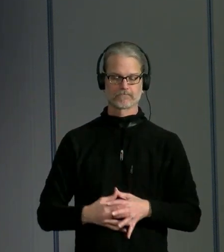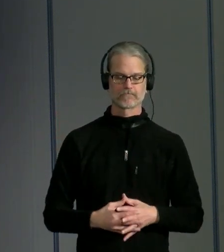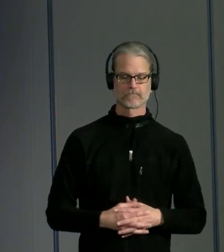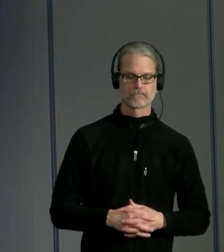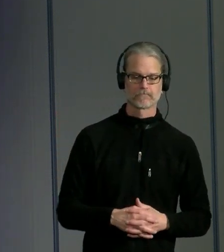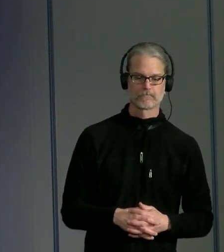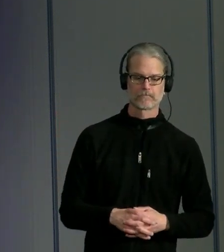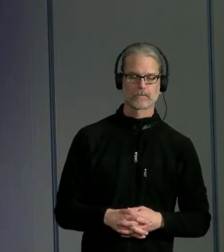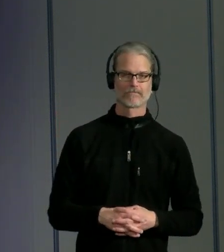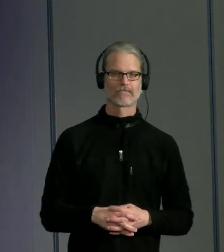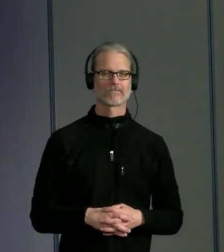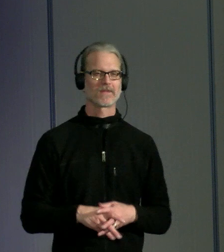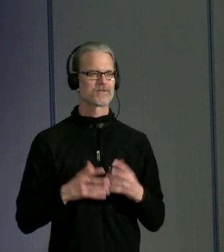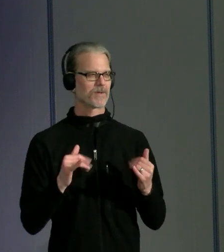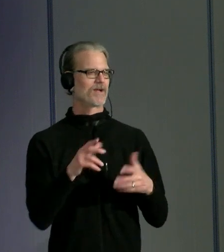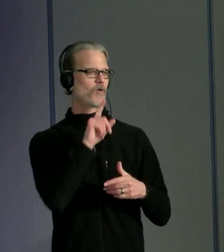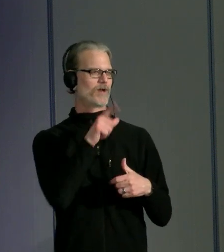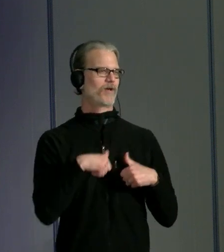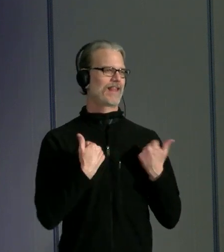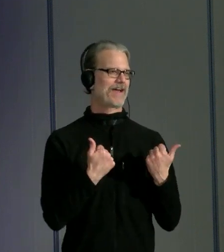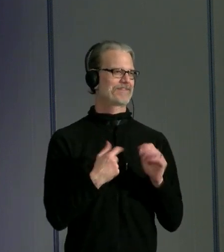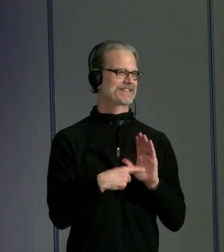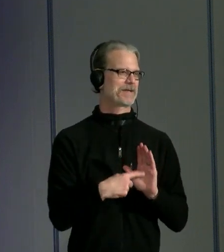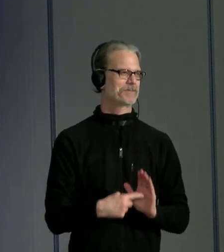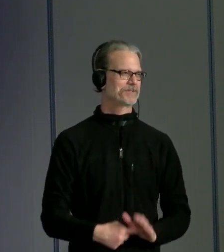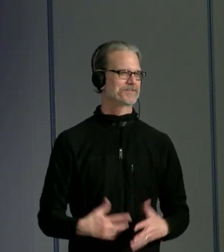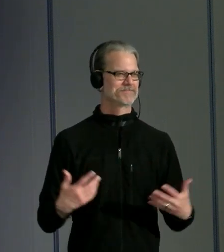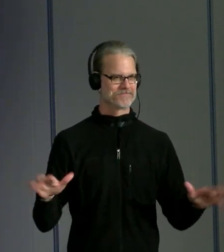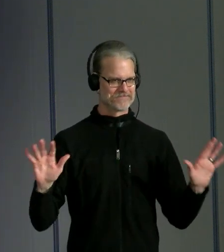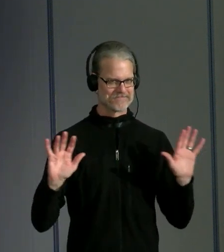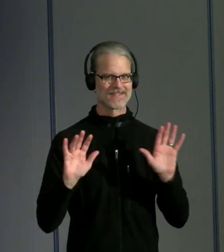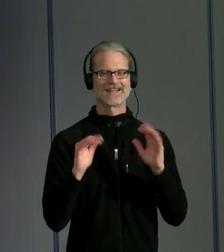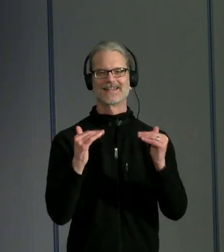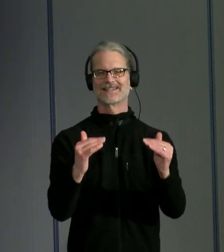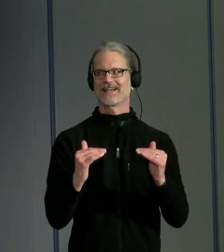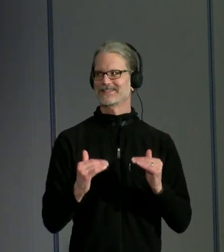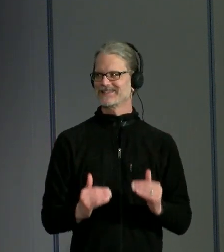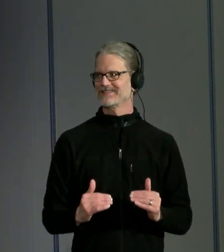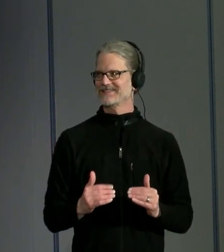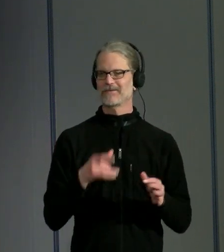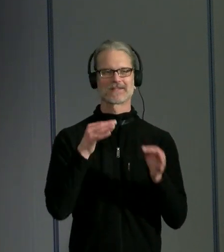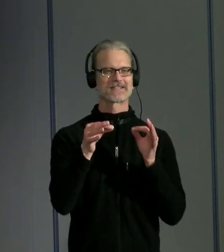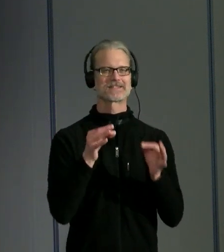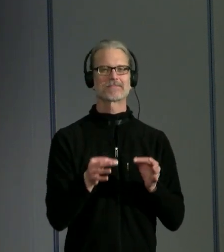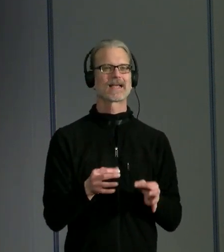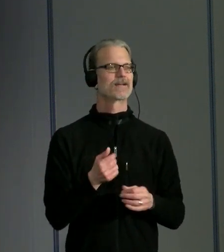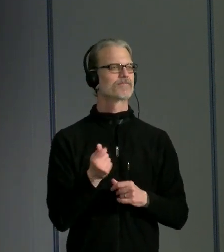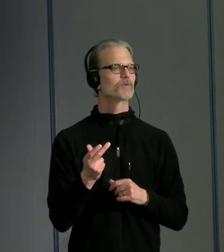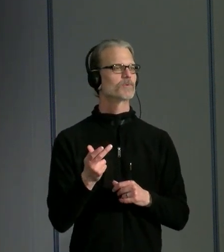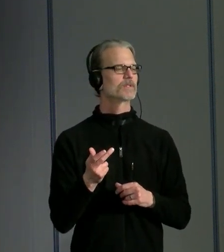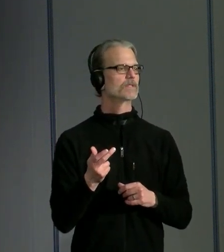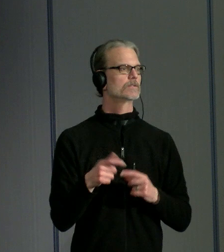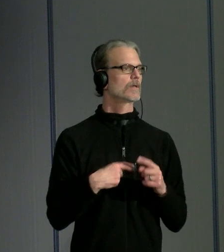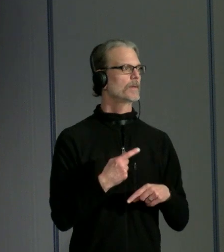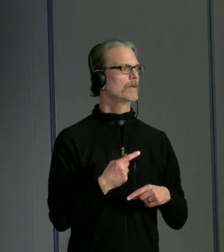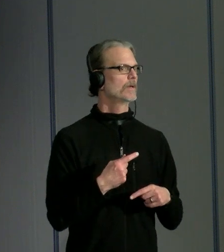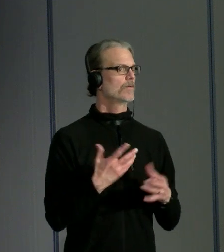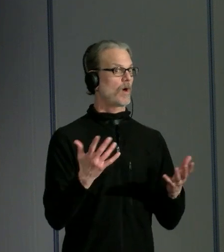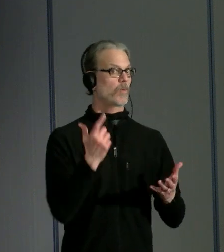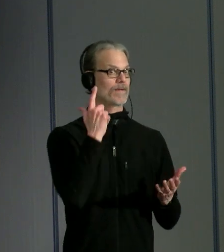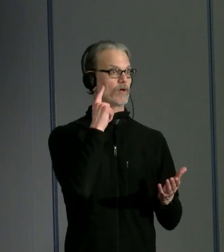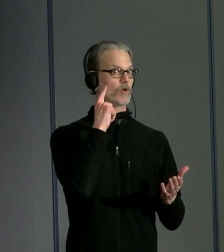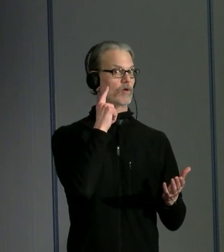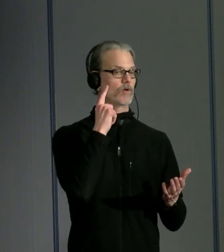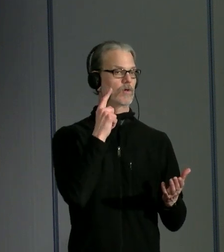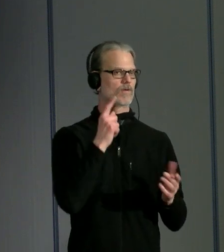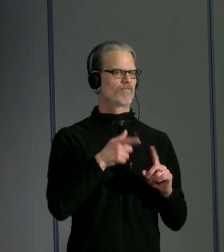So we've talked about some real-life examples. Next, I want to tell you about a few things that we have heard about from